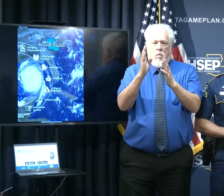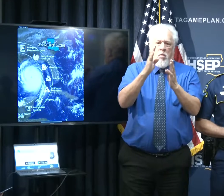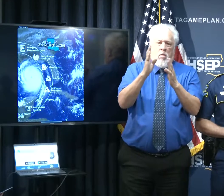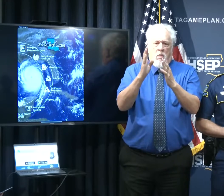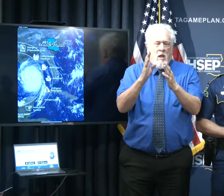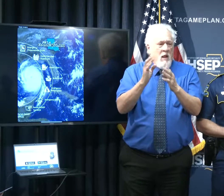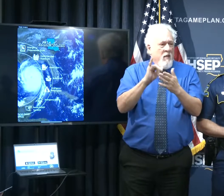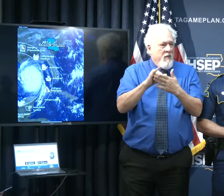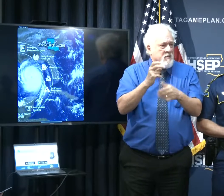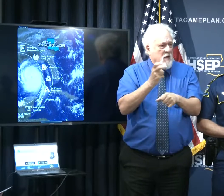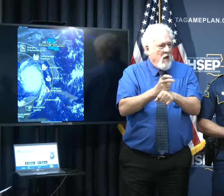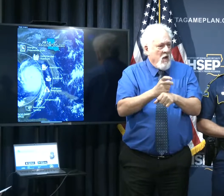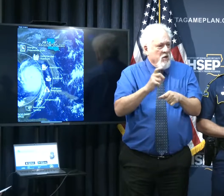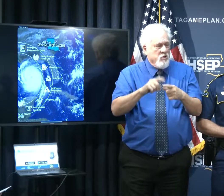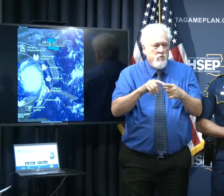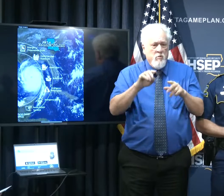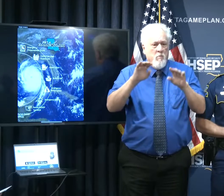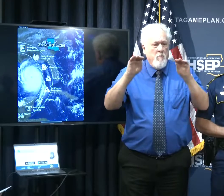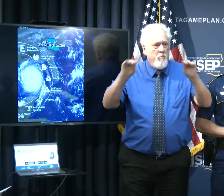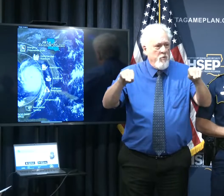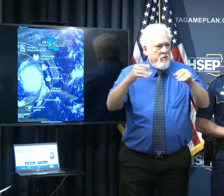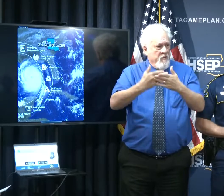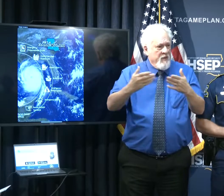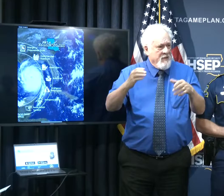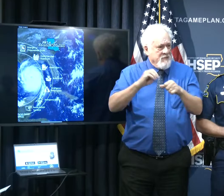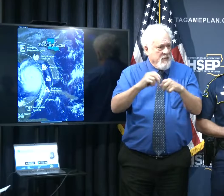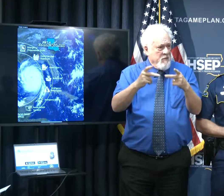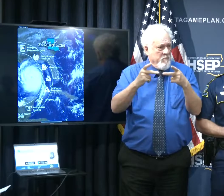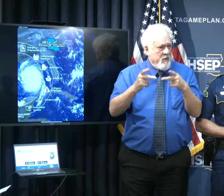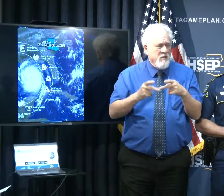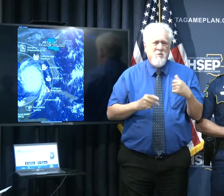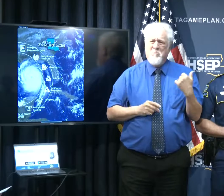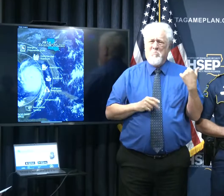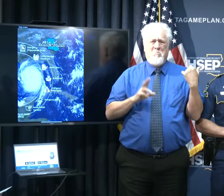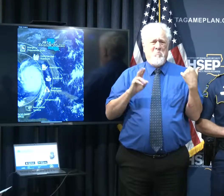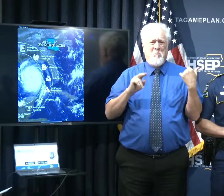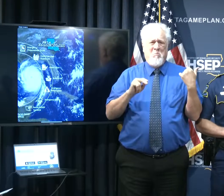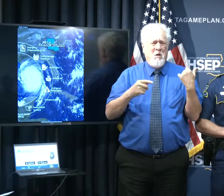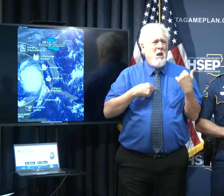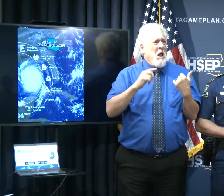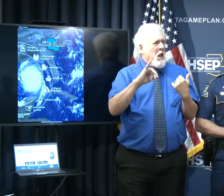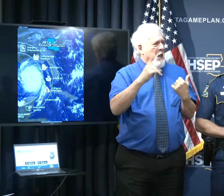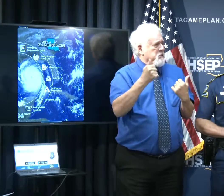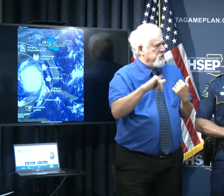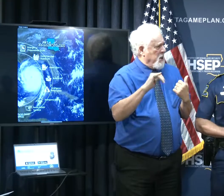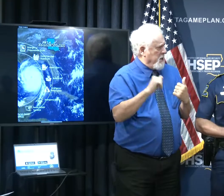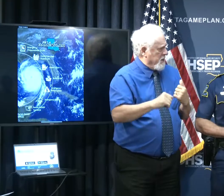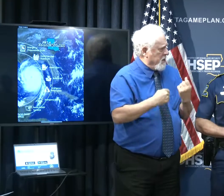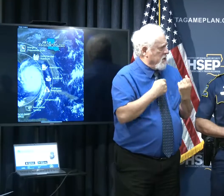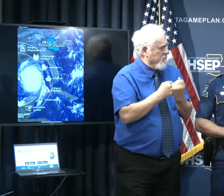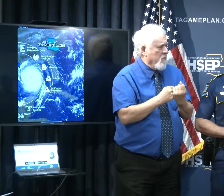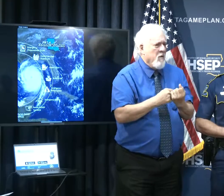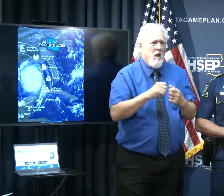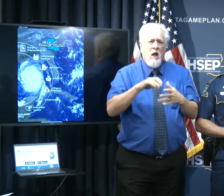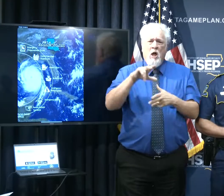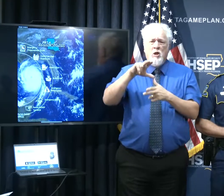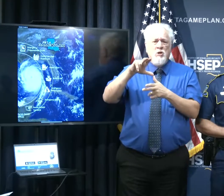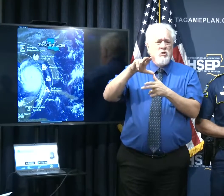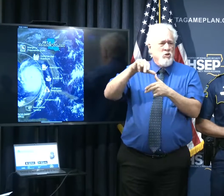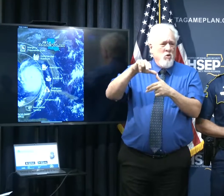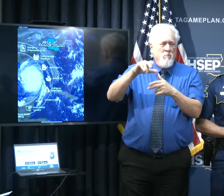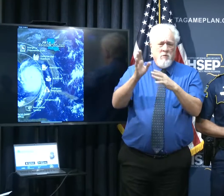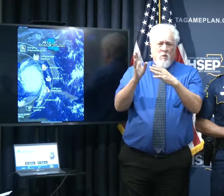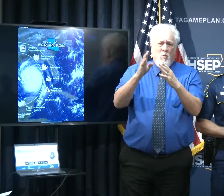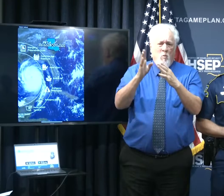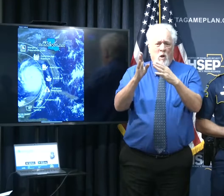the pre-positioning of any resources? No, I don't. I don't. I mean, look, and Jay can further confirm this. Storms wobble.